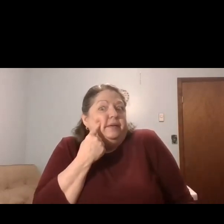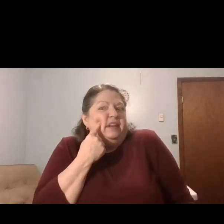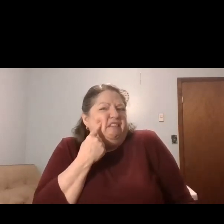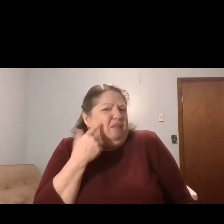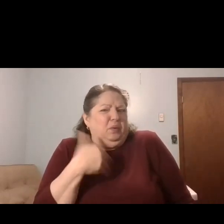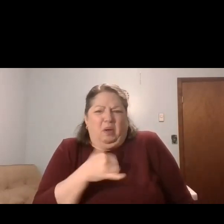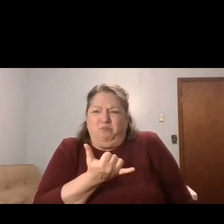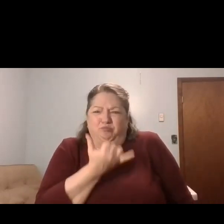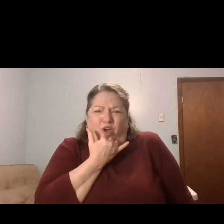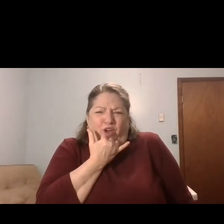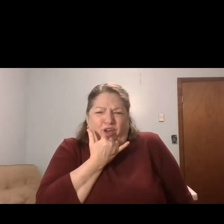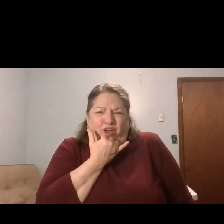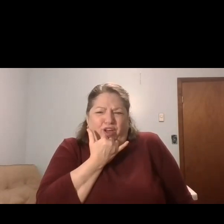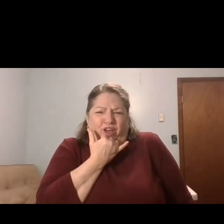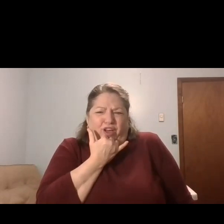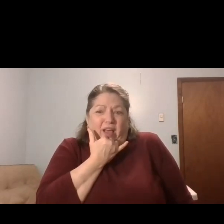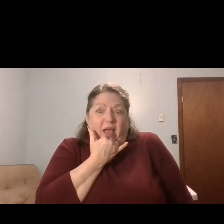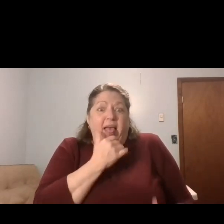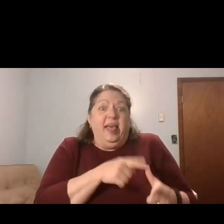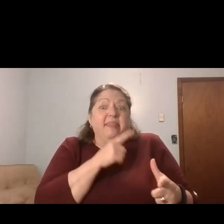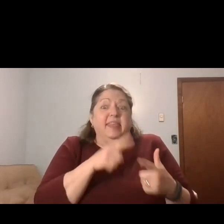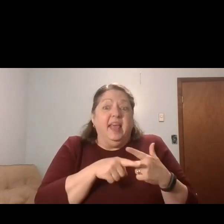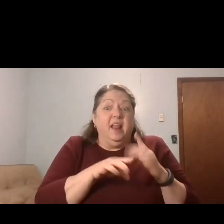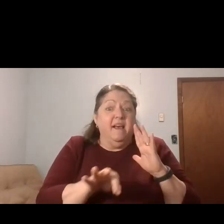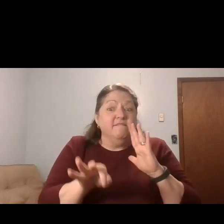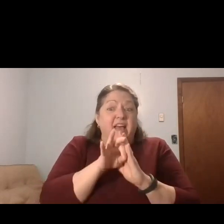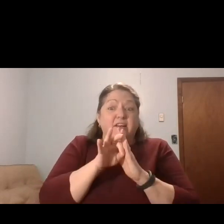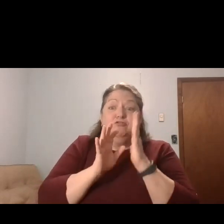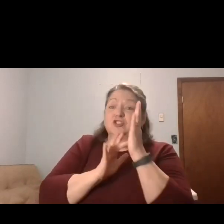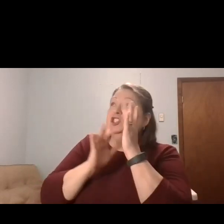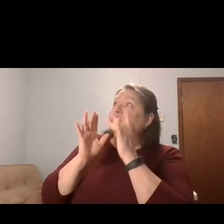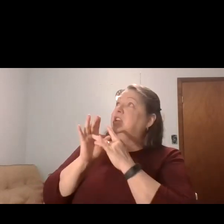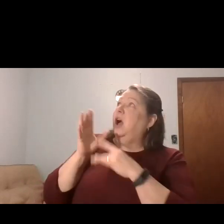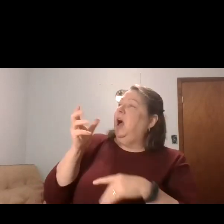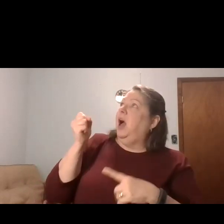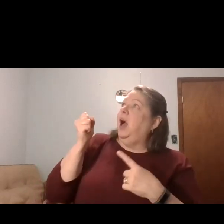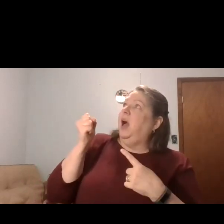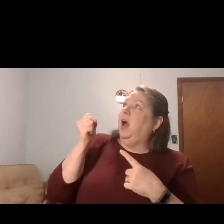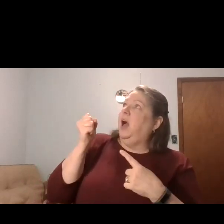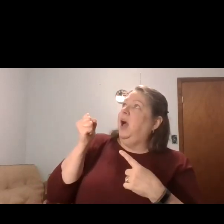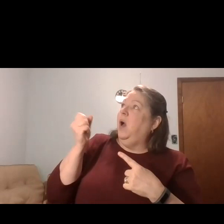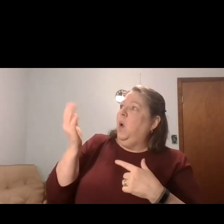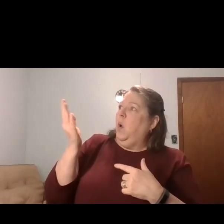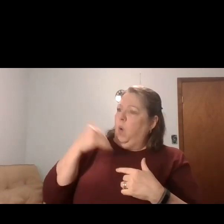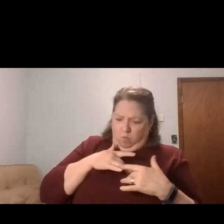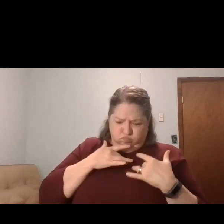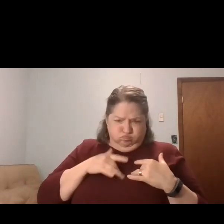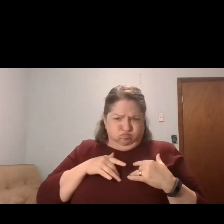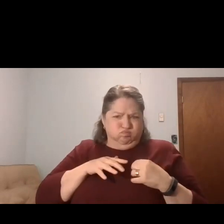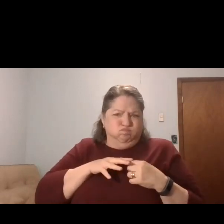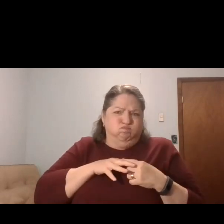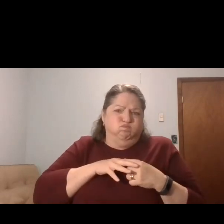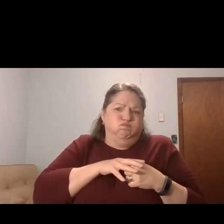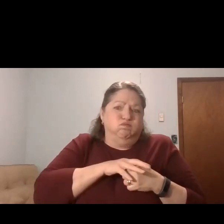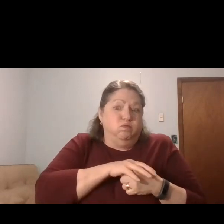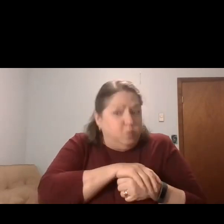I wrong. And then I found Jesus, and he has filled the void. He has